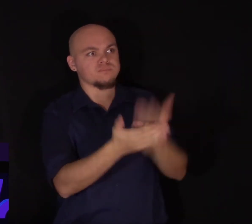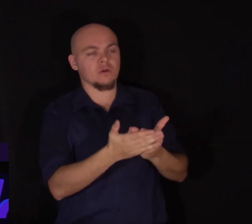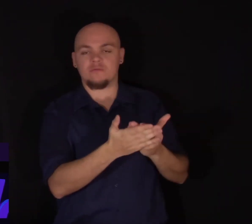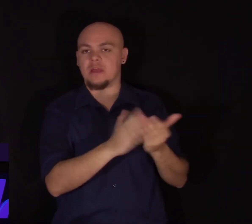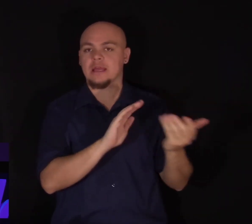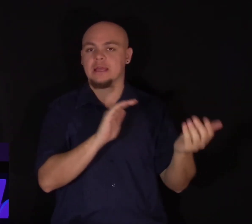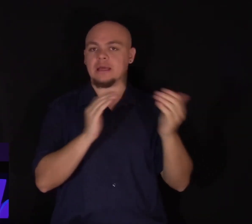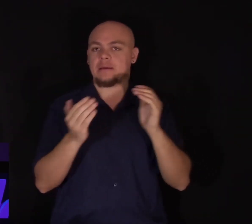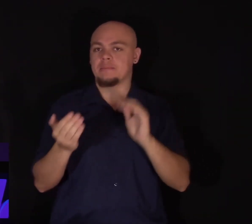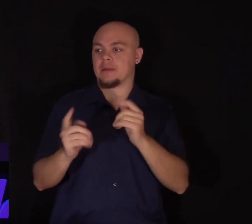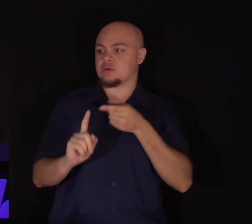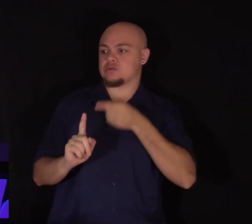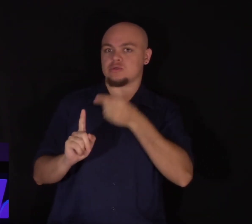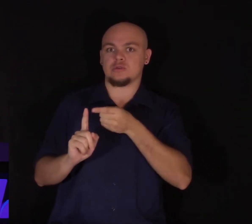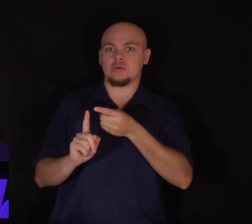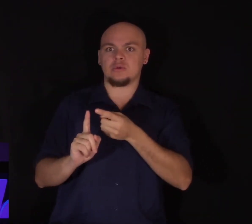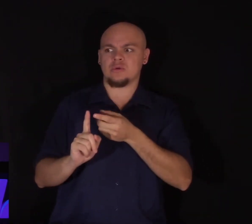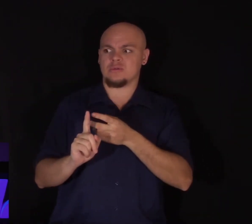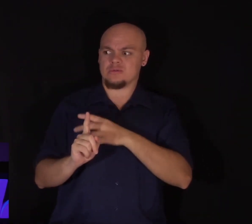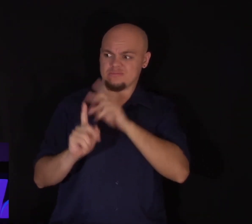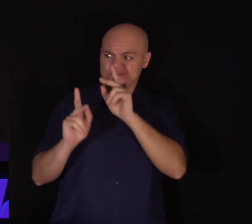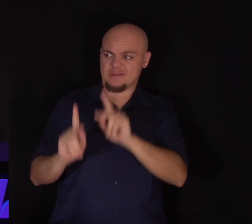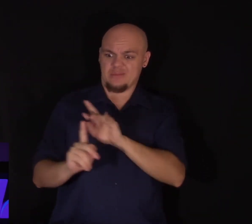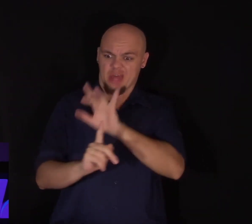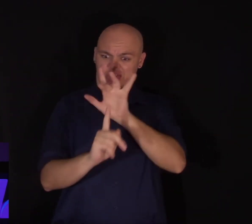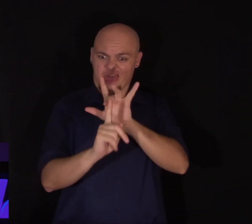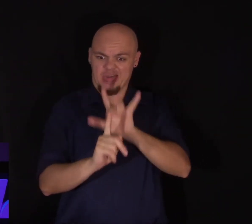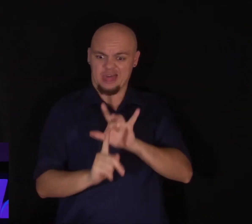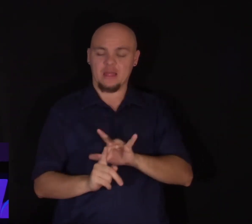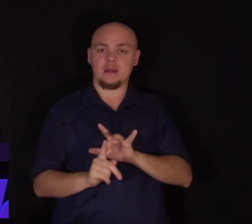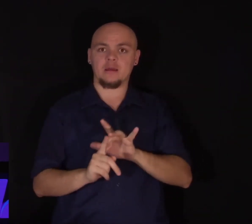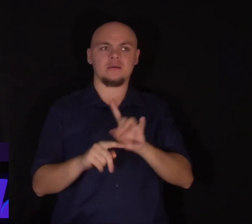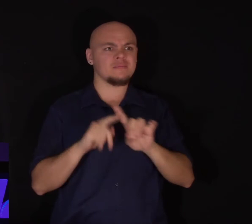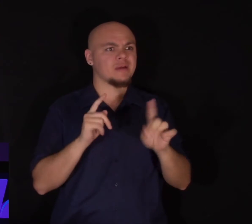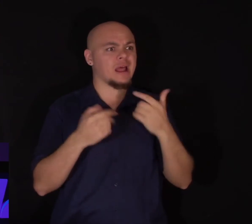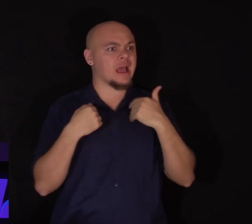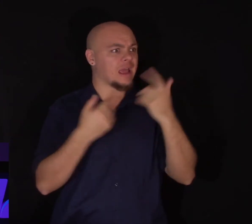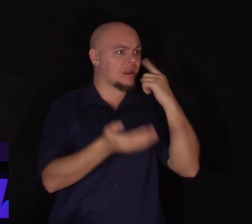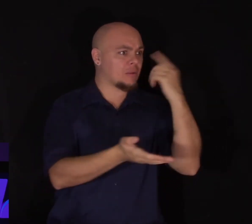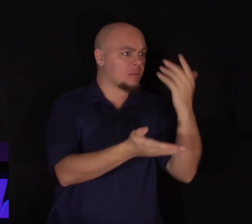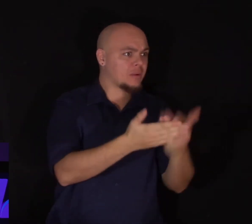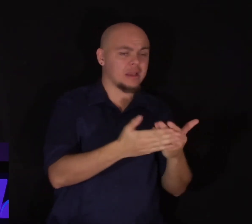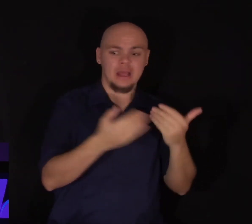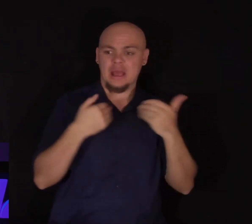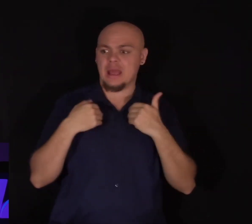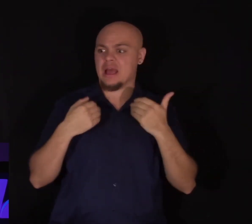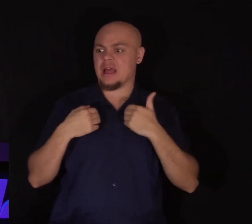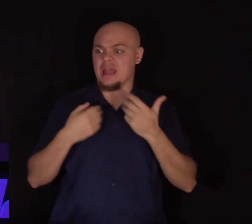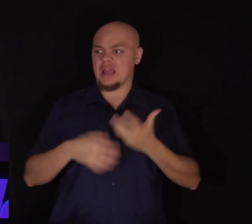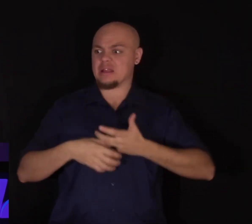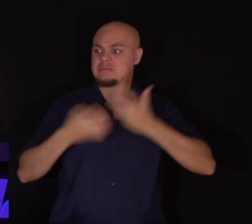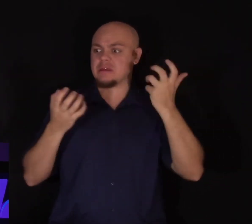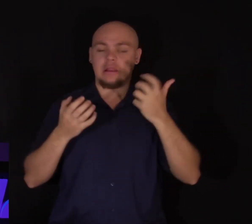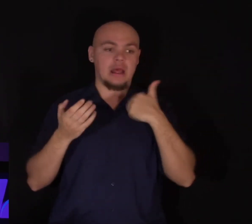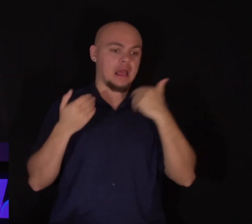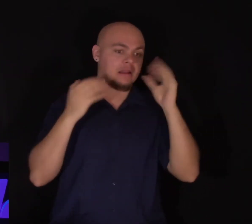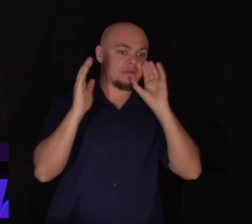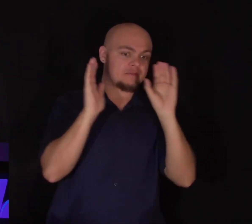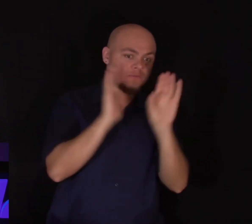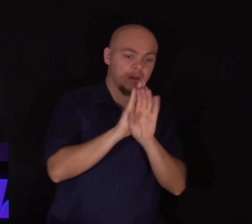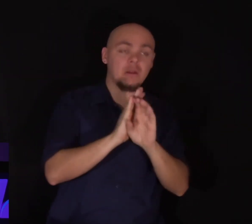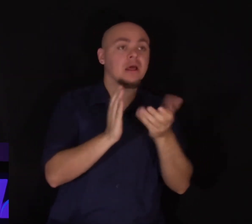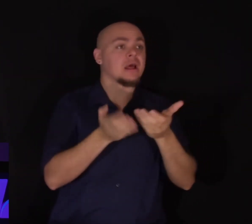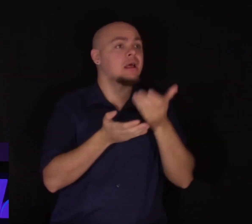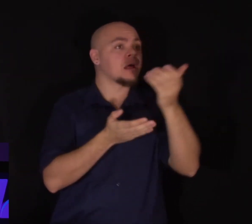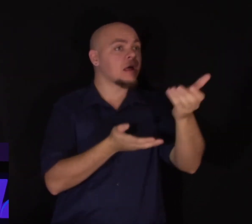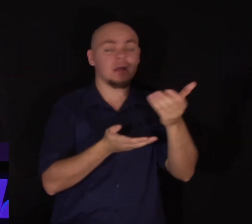an incident. But I had done everything asked of me. I'd got witnesses, I'd kicked up a fuss, I had a photo, the phone, I even handed the